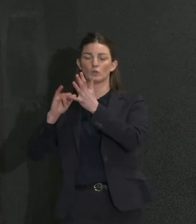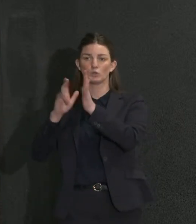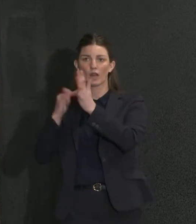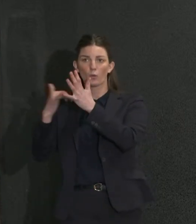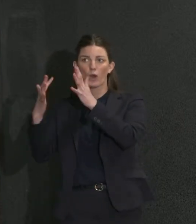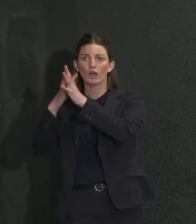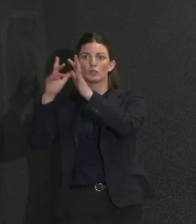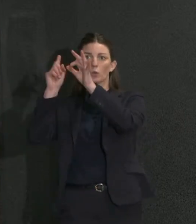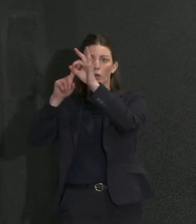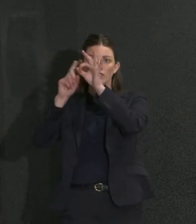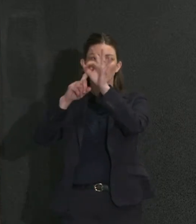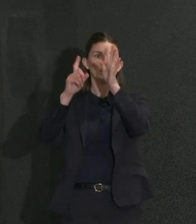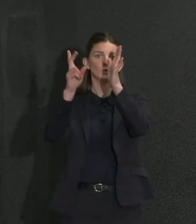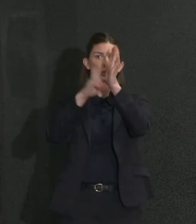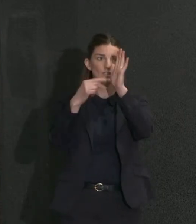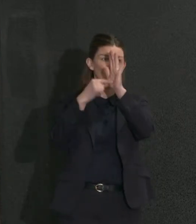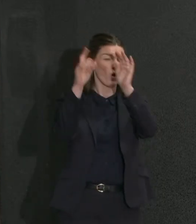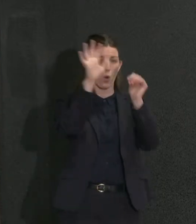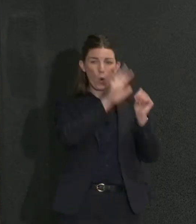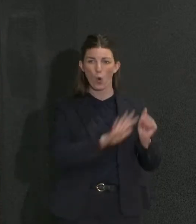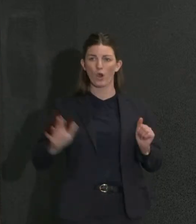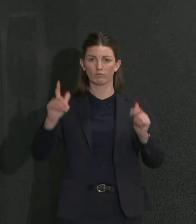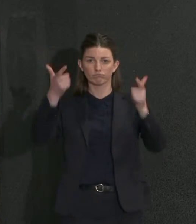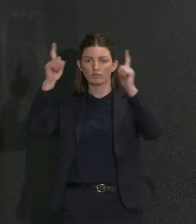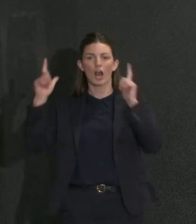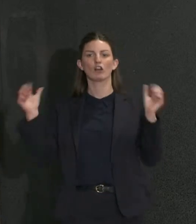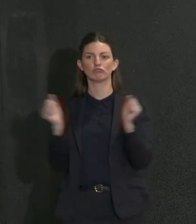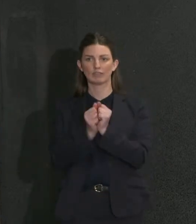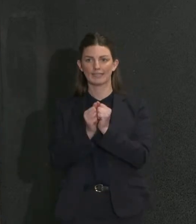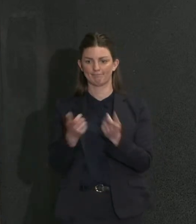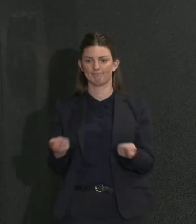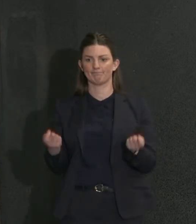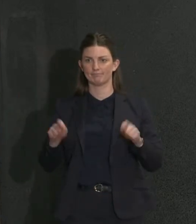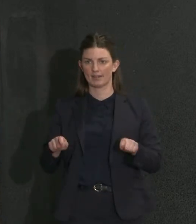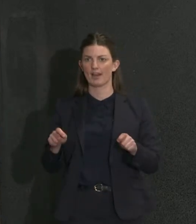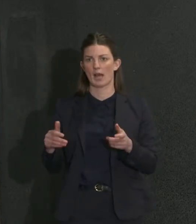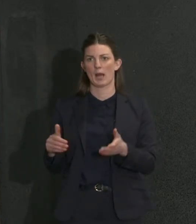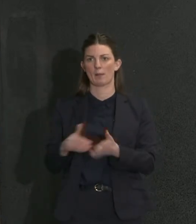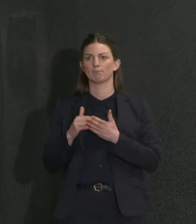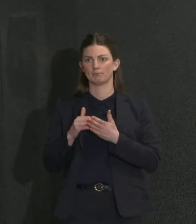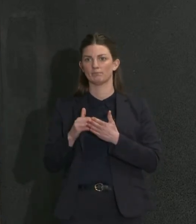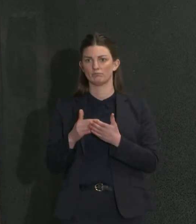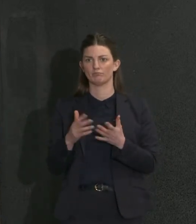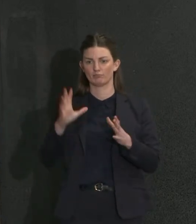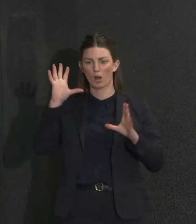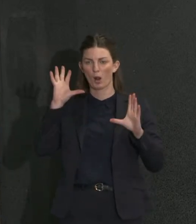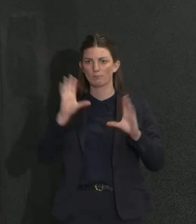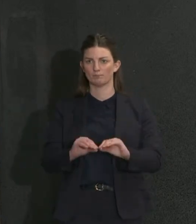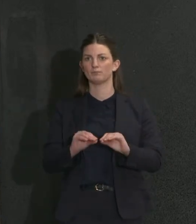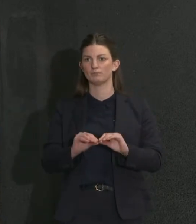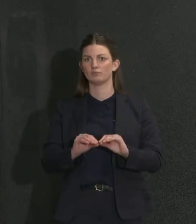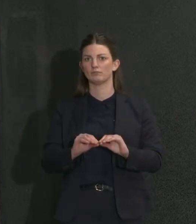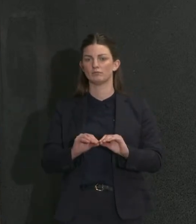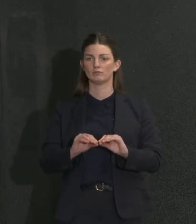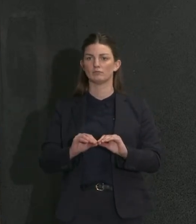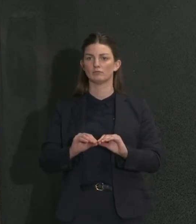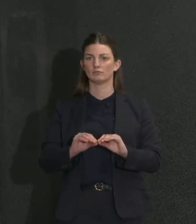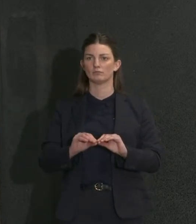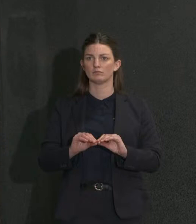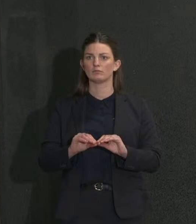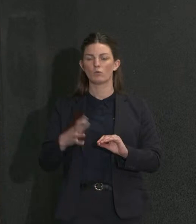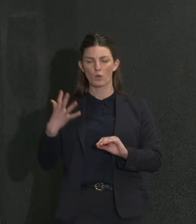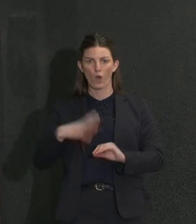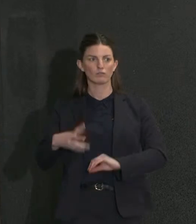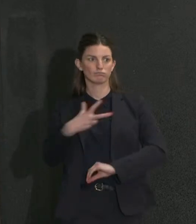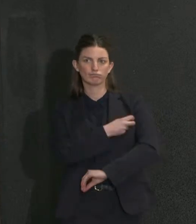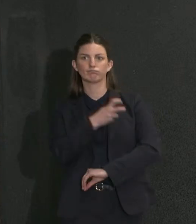lockdowns to stop this Delta variant running wild throughout the community and having many thousands of people simply overrun our hospital